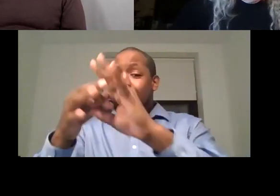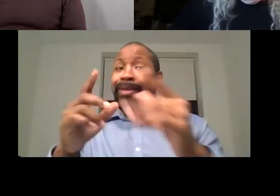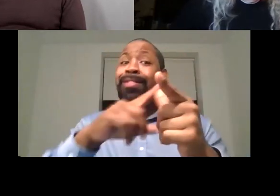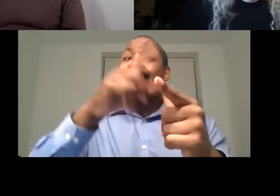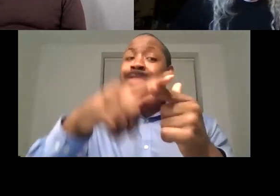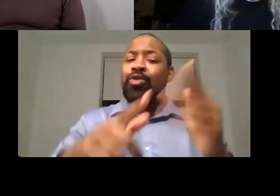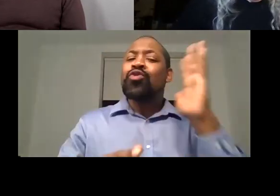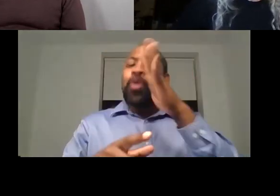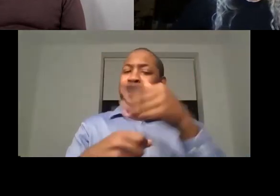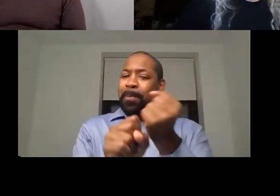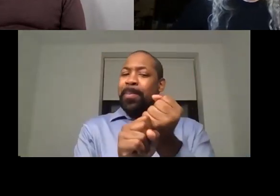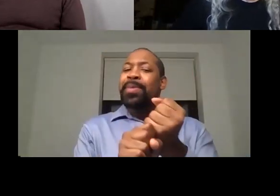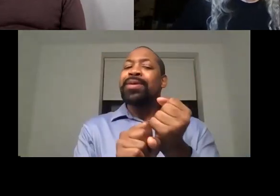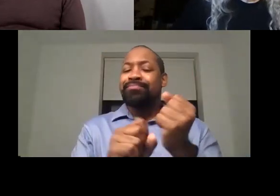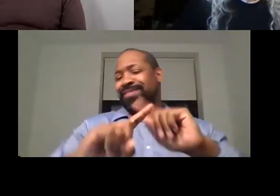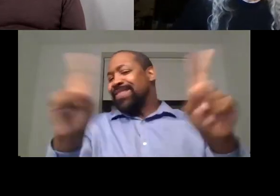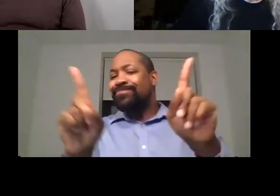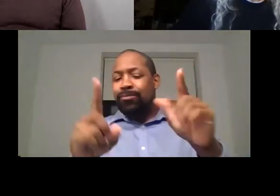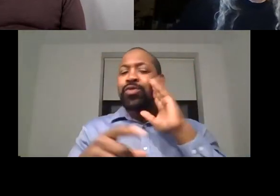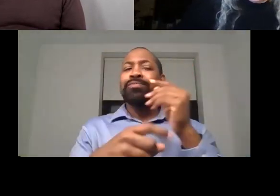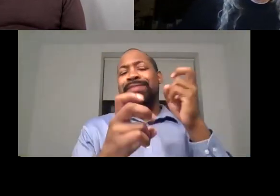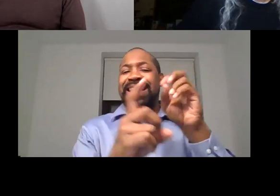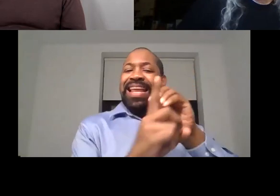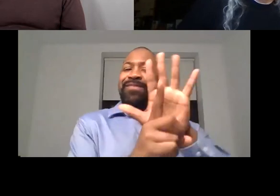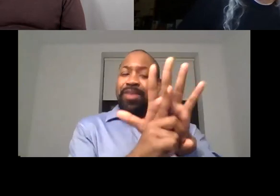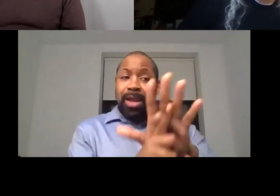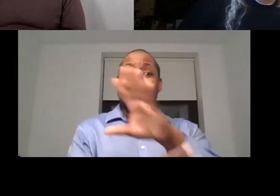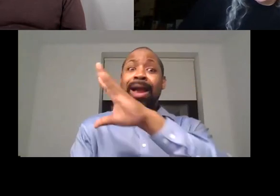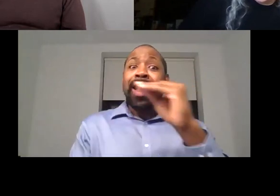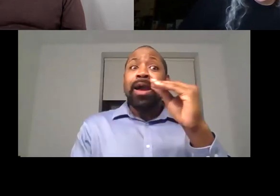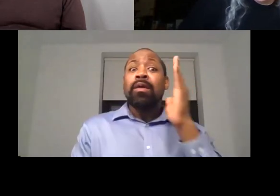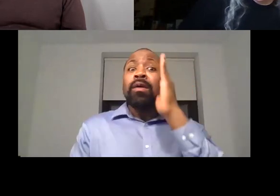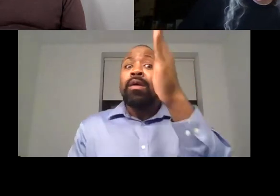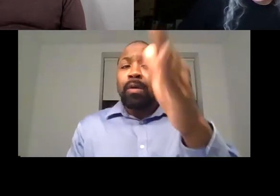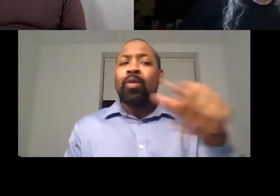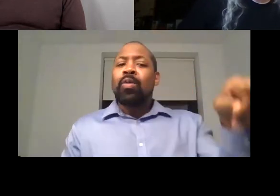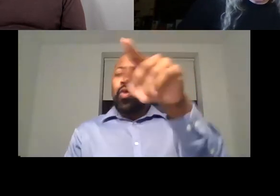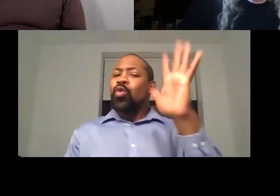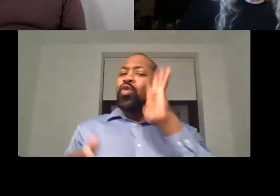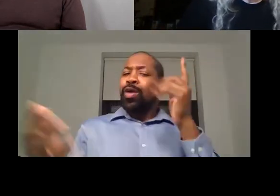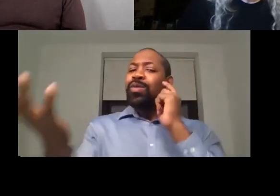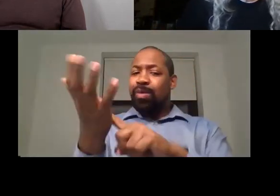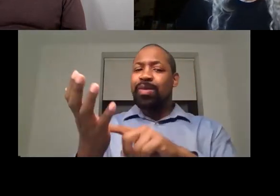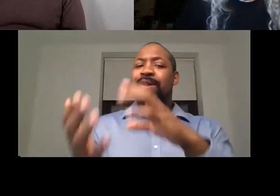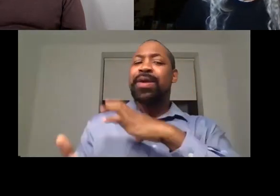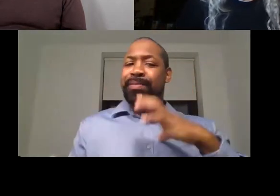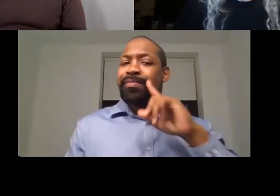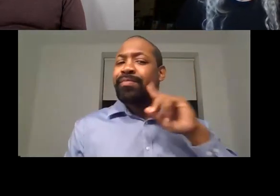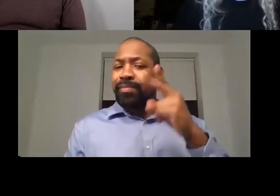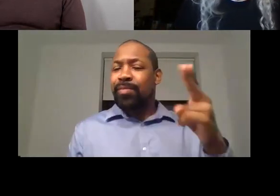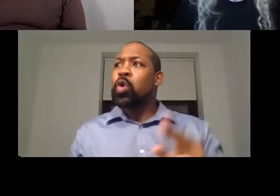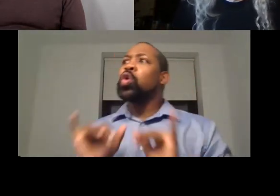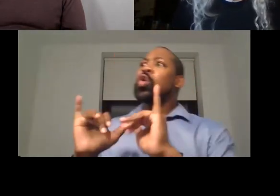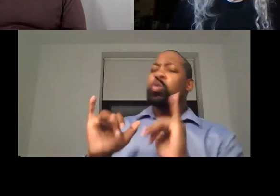together and build a great alliance that will help make a real difference for people and an impact. When